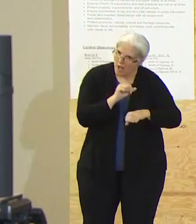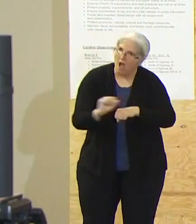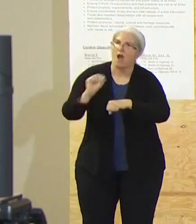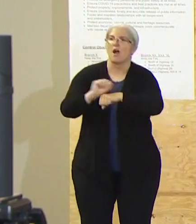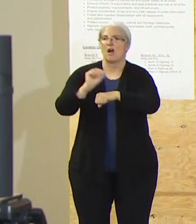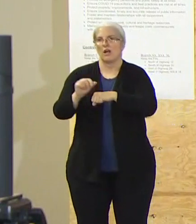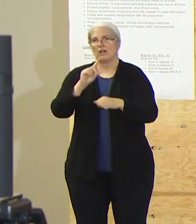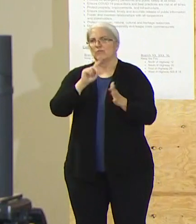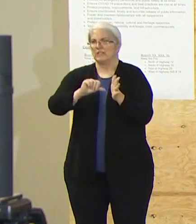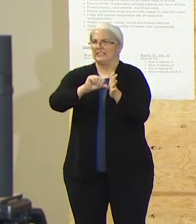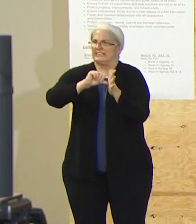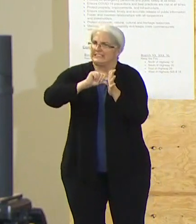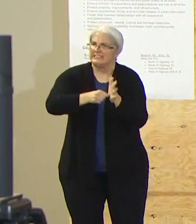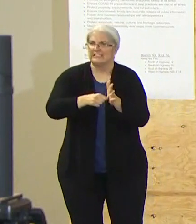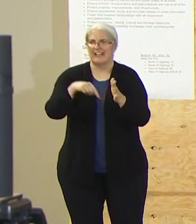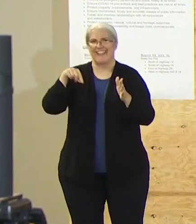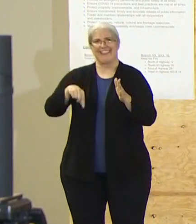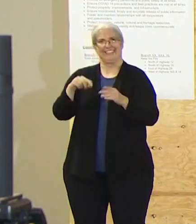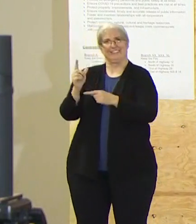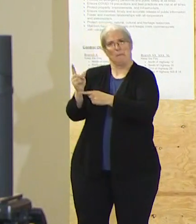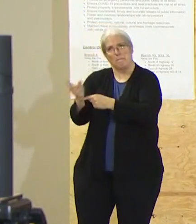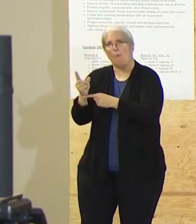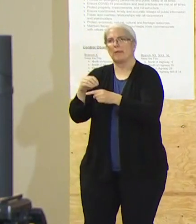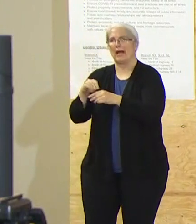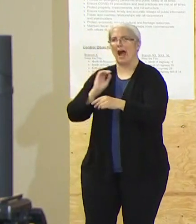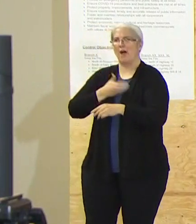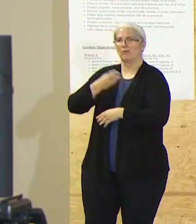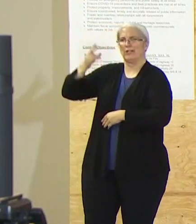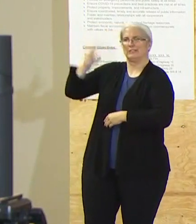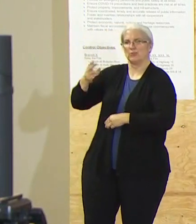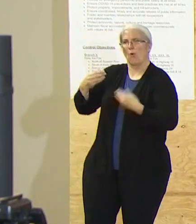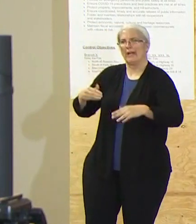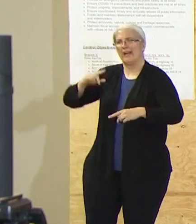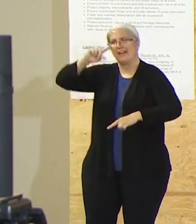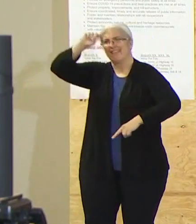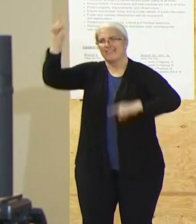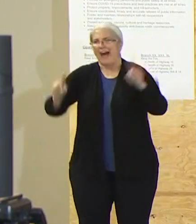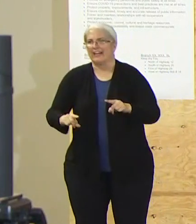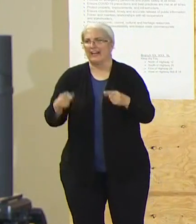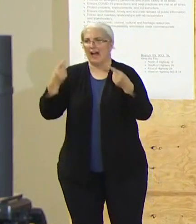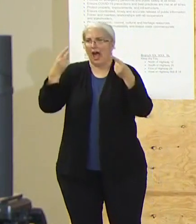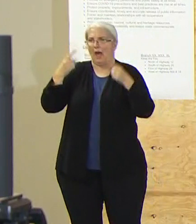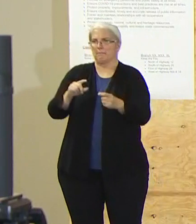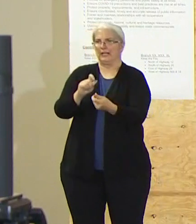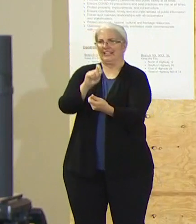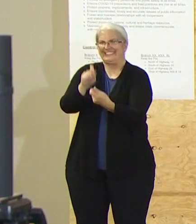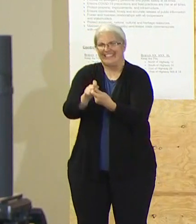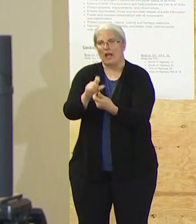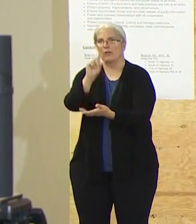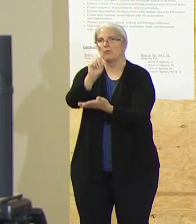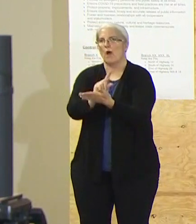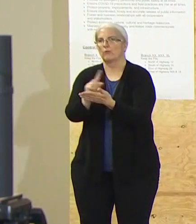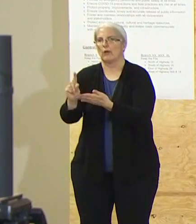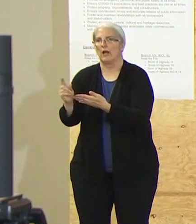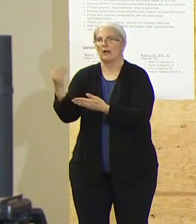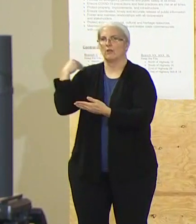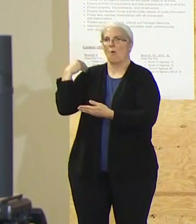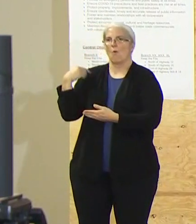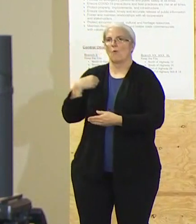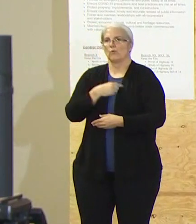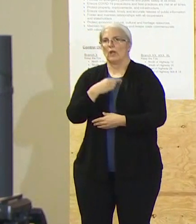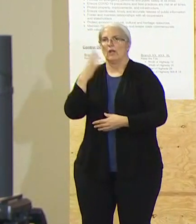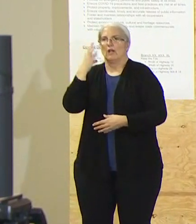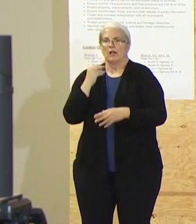history. These lightning strikes came exact week that we were experiencing some of the hottest temperatures ever recorded in human